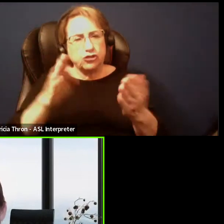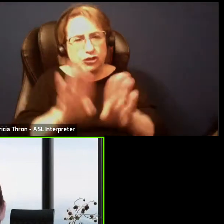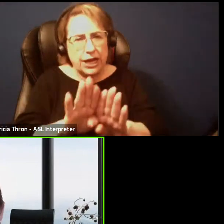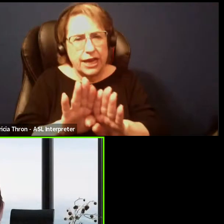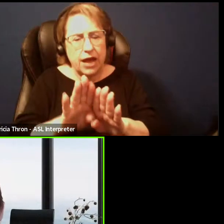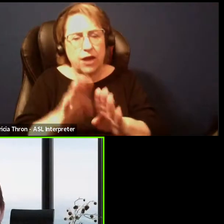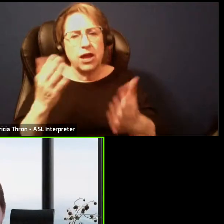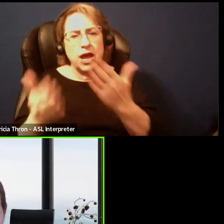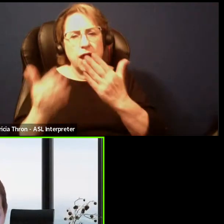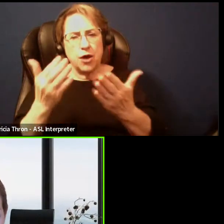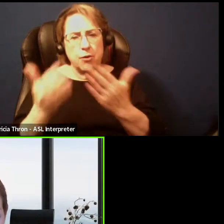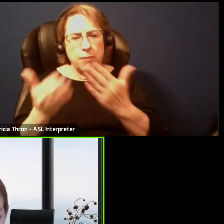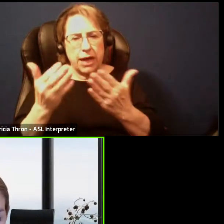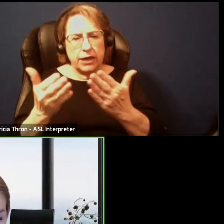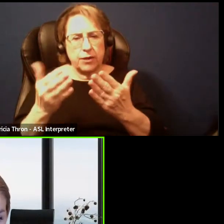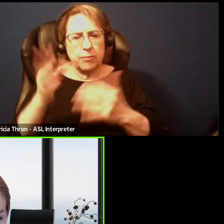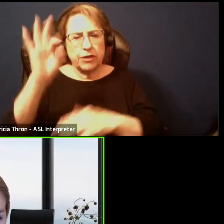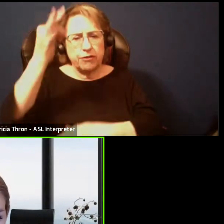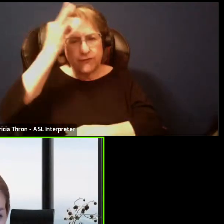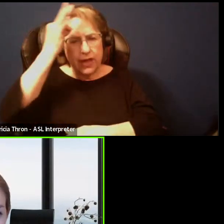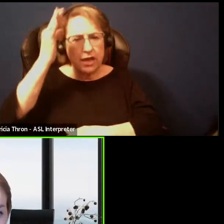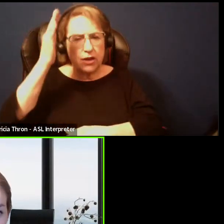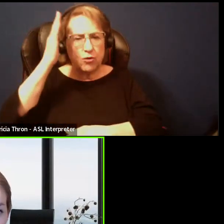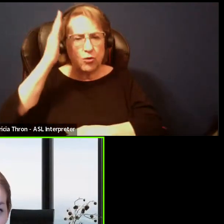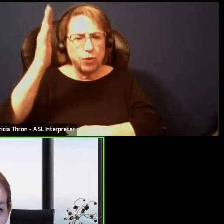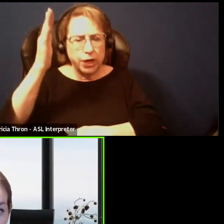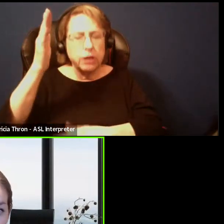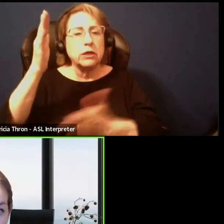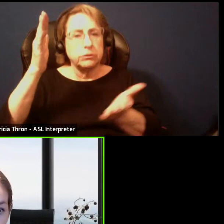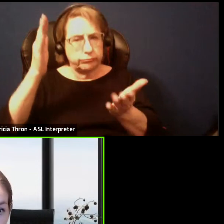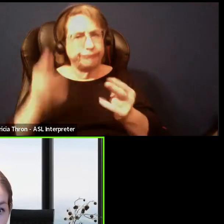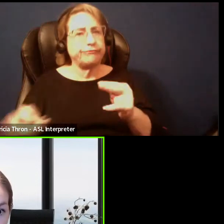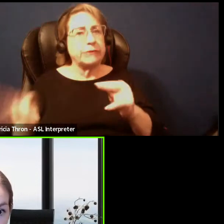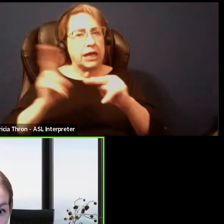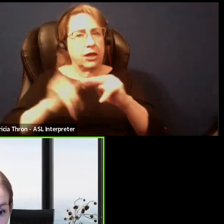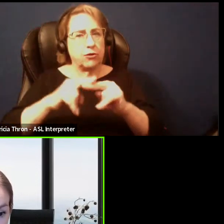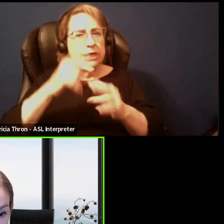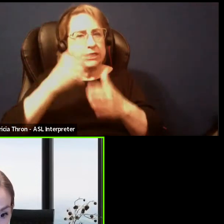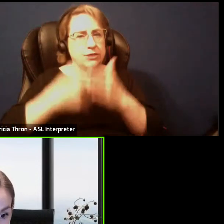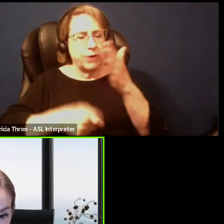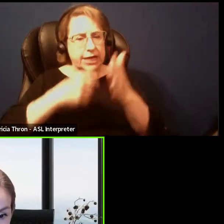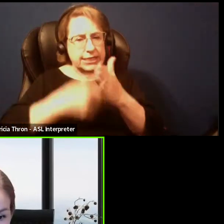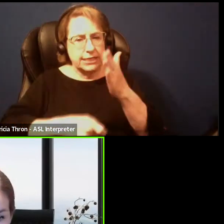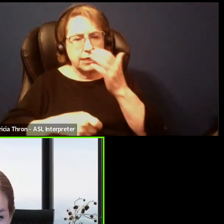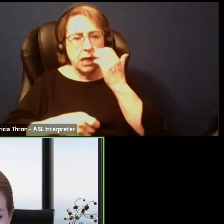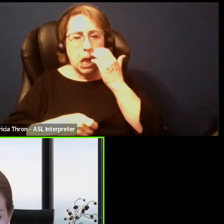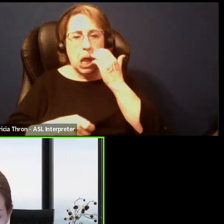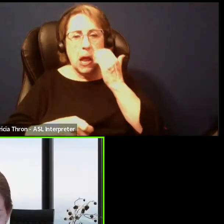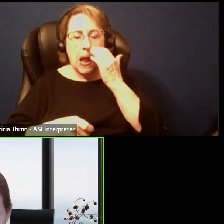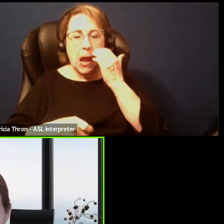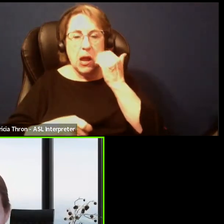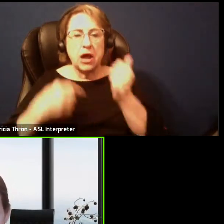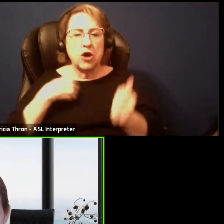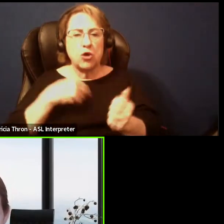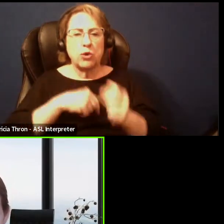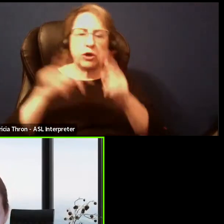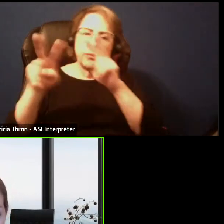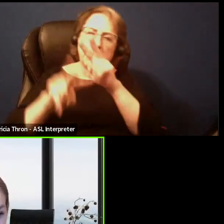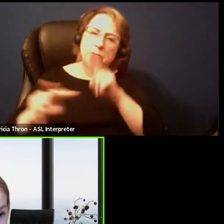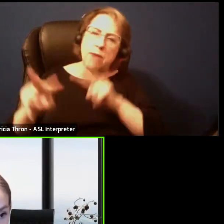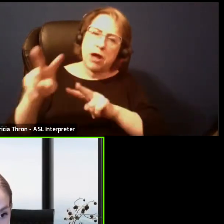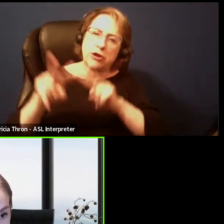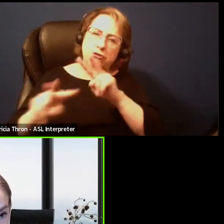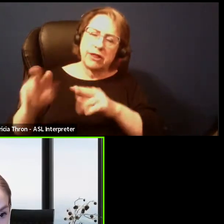increase will definitely increase rates. So we'll be monitoring both of those as considerations as to the timing of this